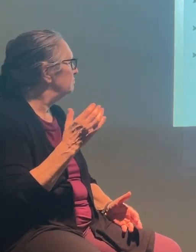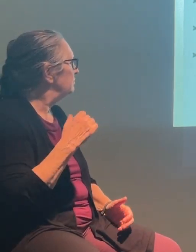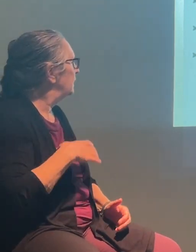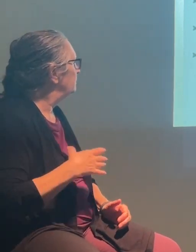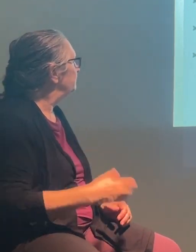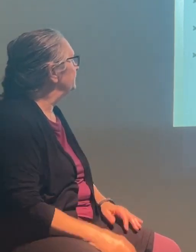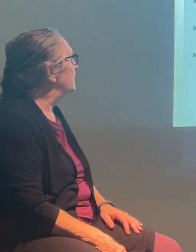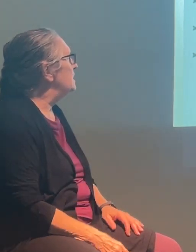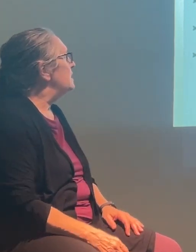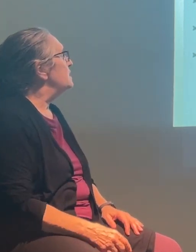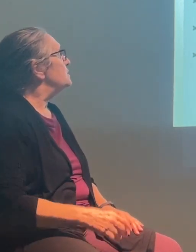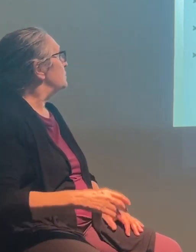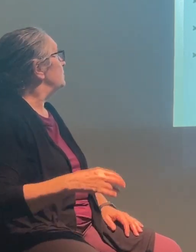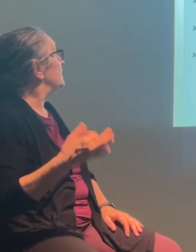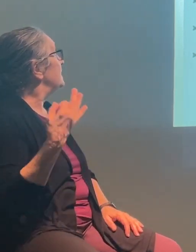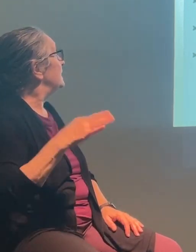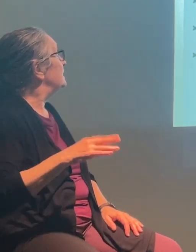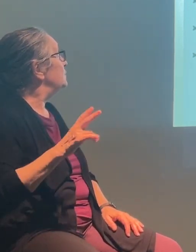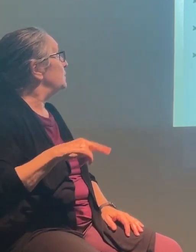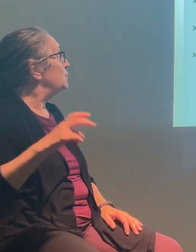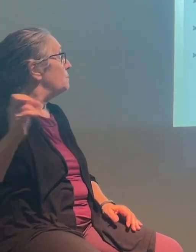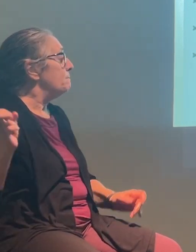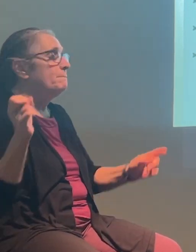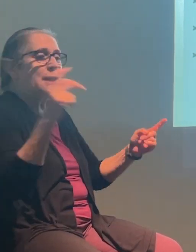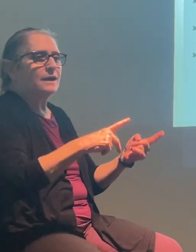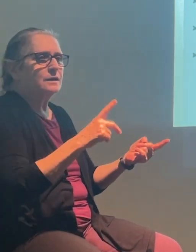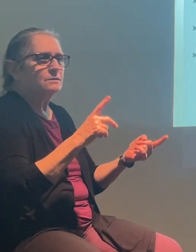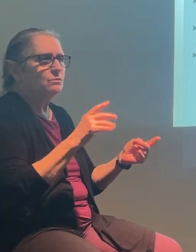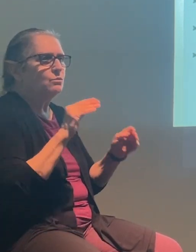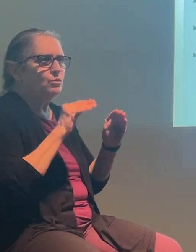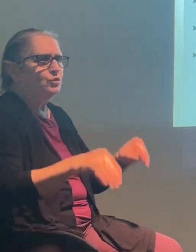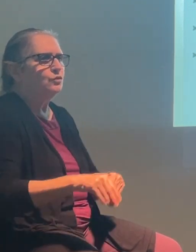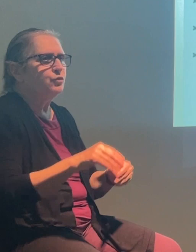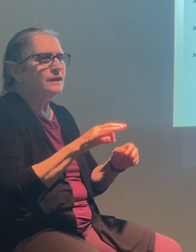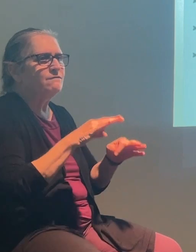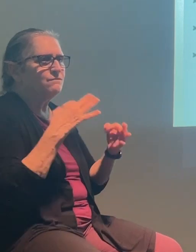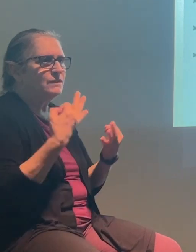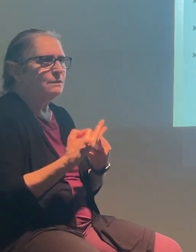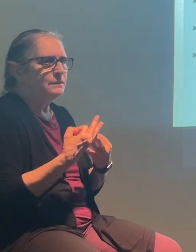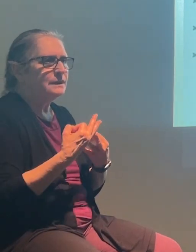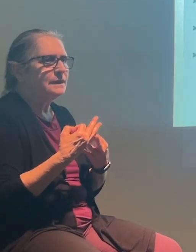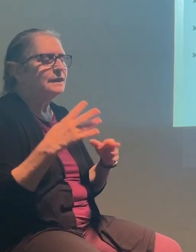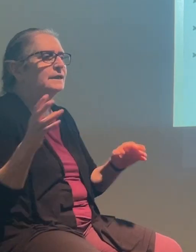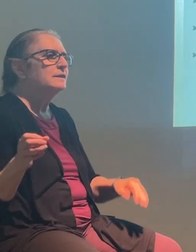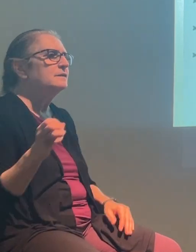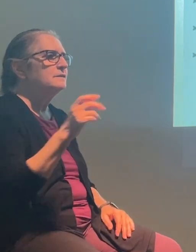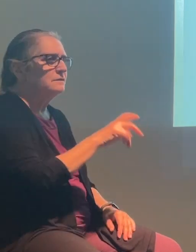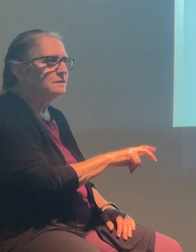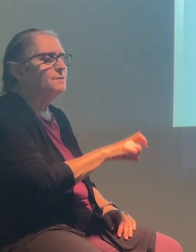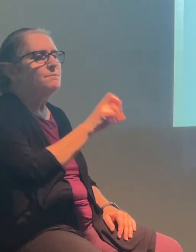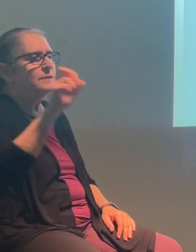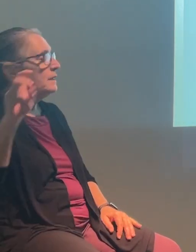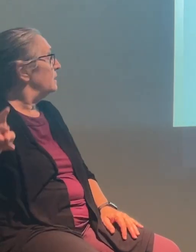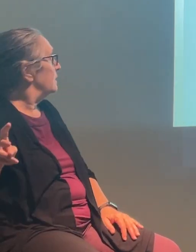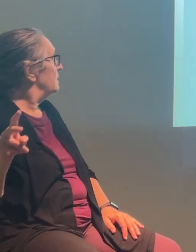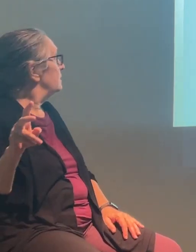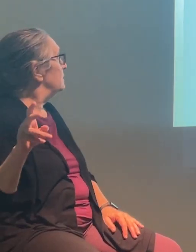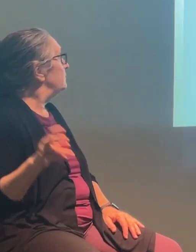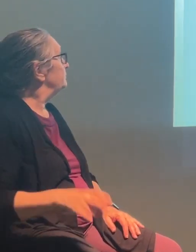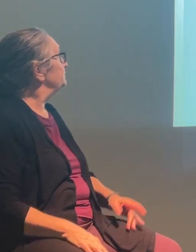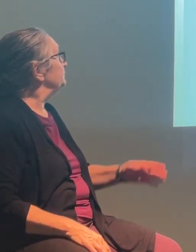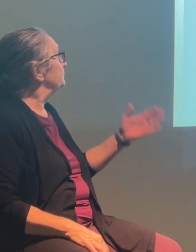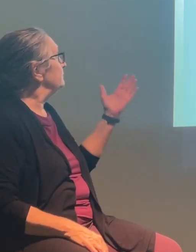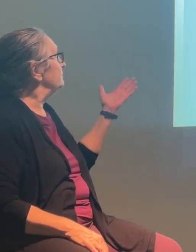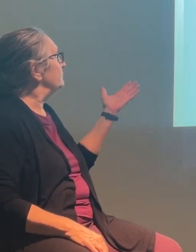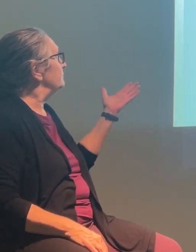he moved back with his family this time and stayed for a few years, came back and went back again for longer. So